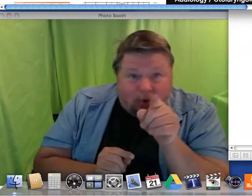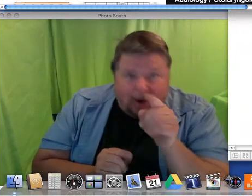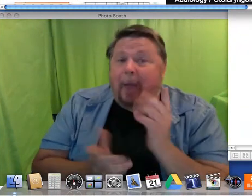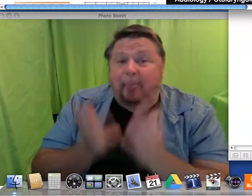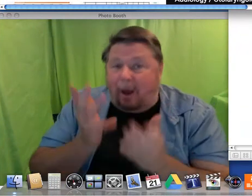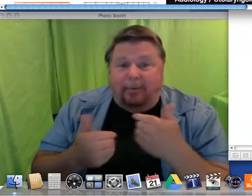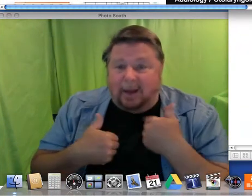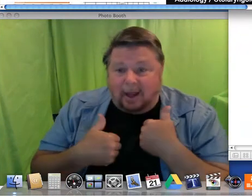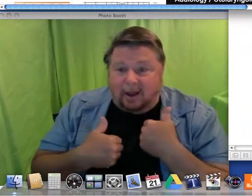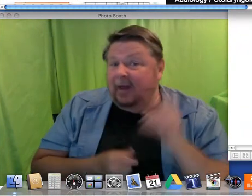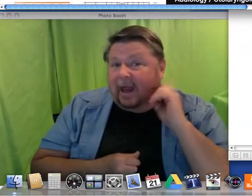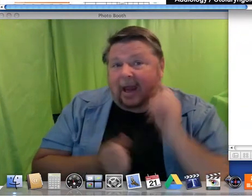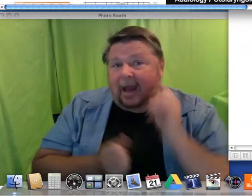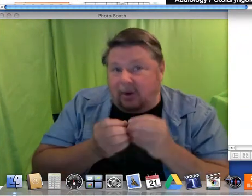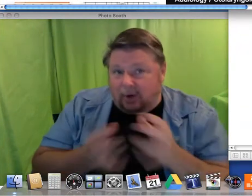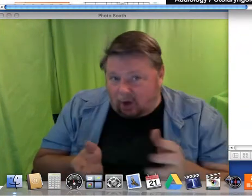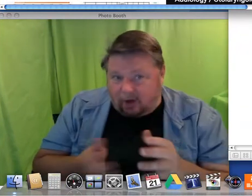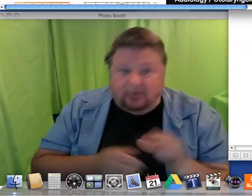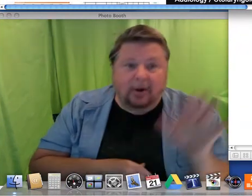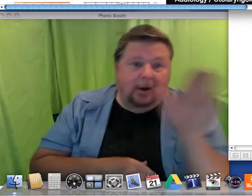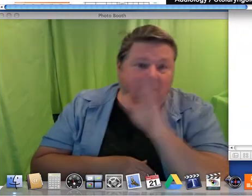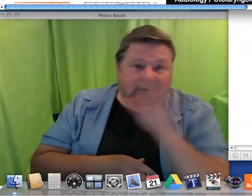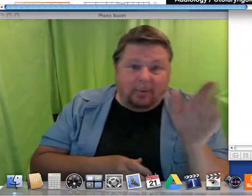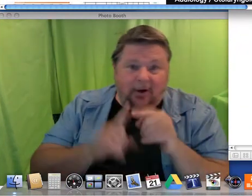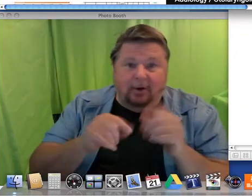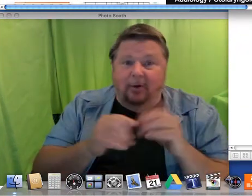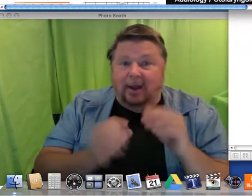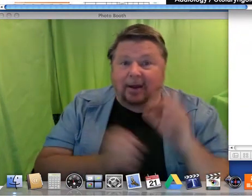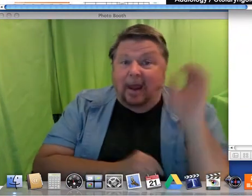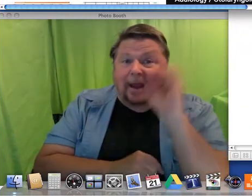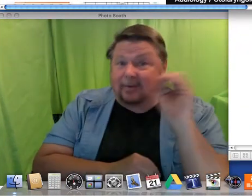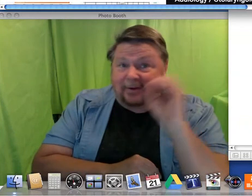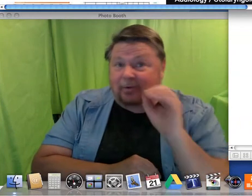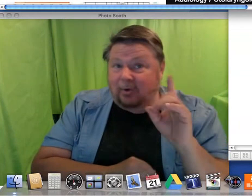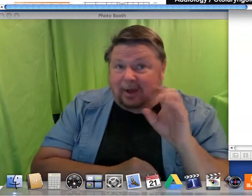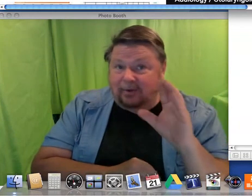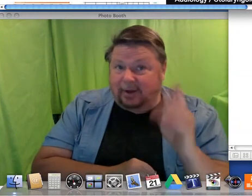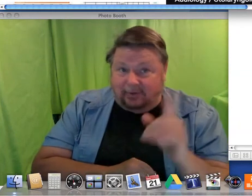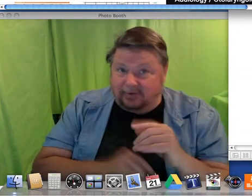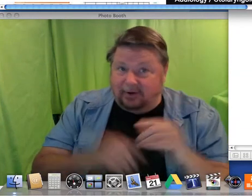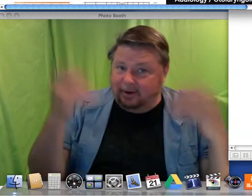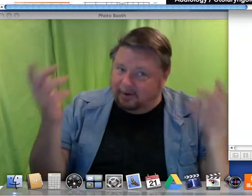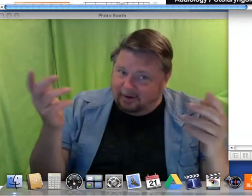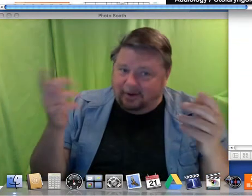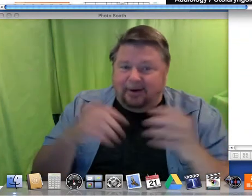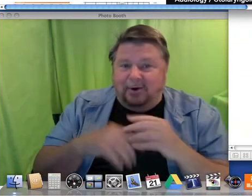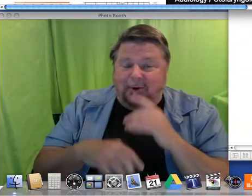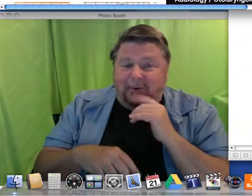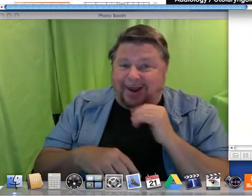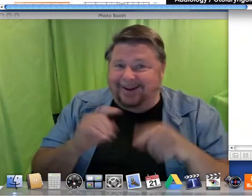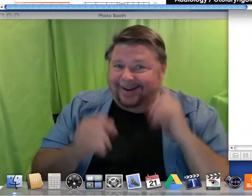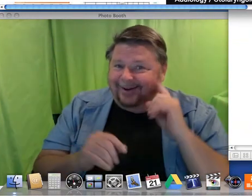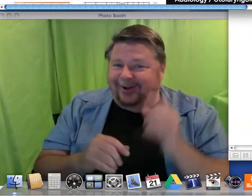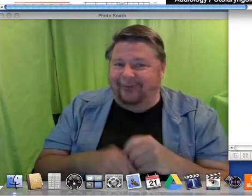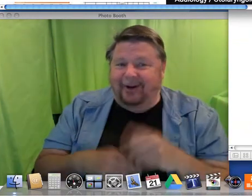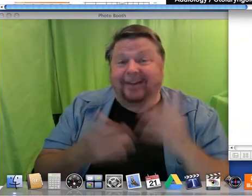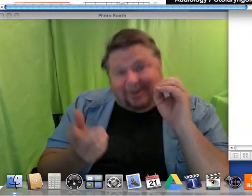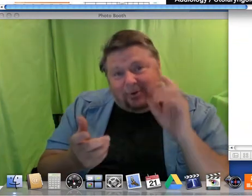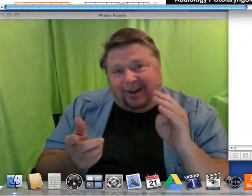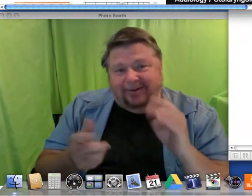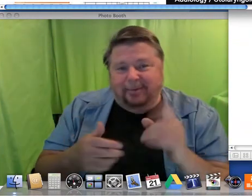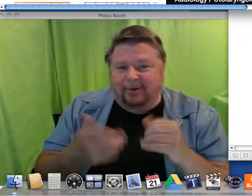you probably have a hearing loss somewhere in here that at 0 decibels you can't hear. Well,